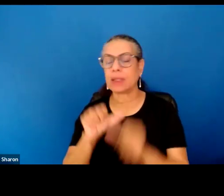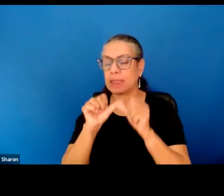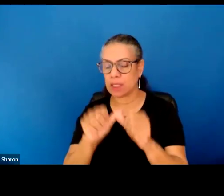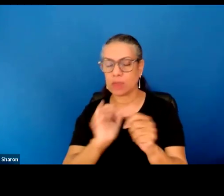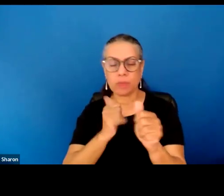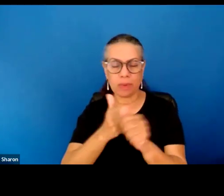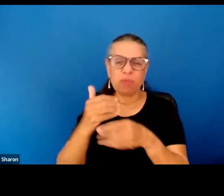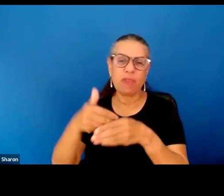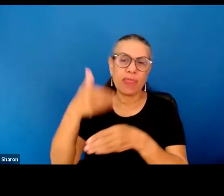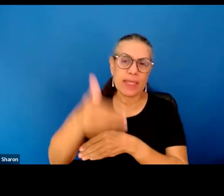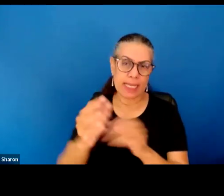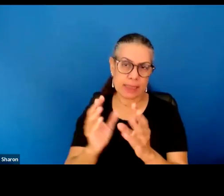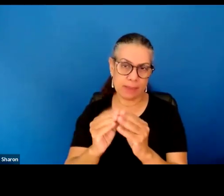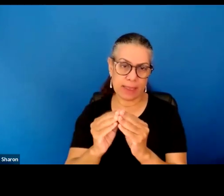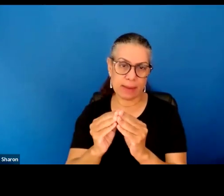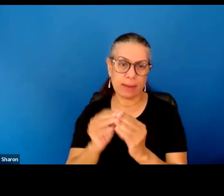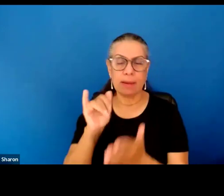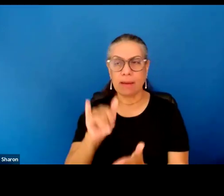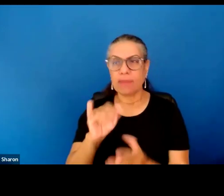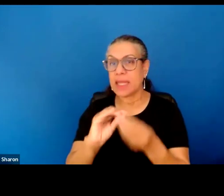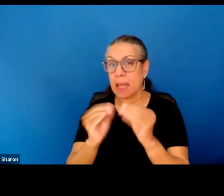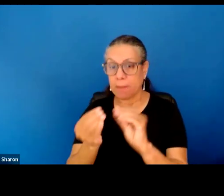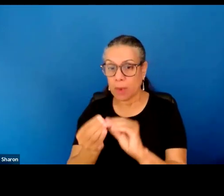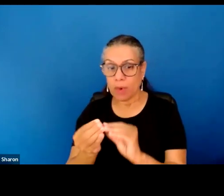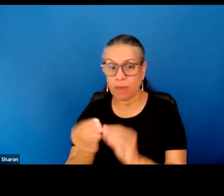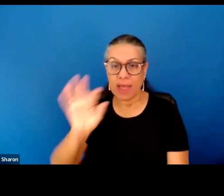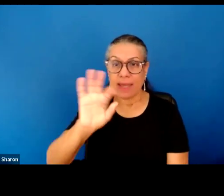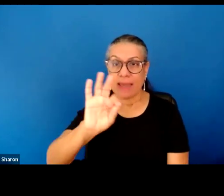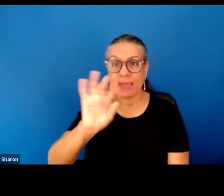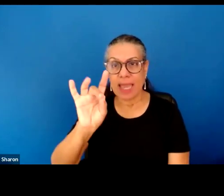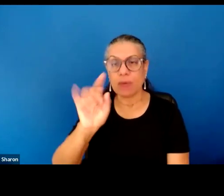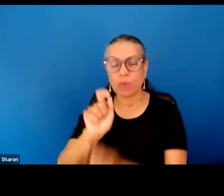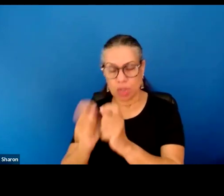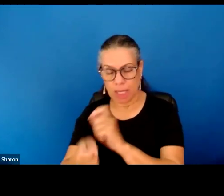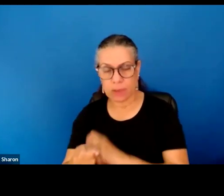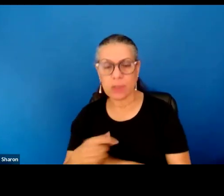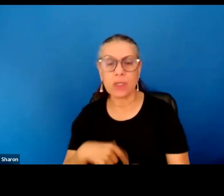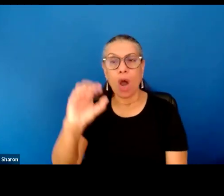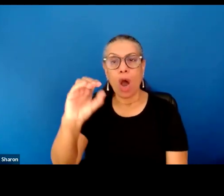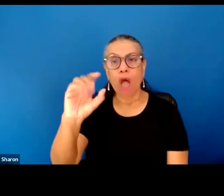school committee meeting. That number will be completely refined. And then October 1st, as you know, is our